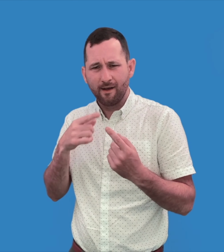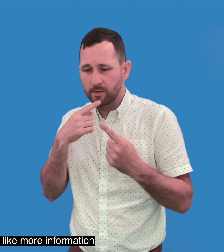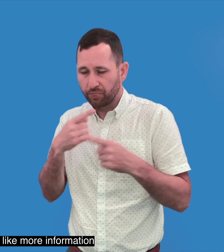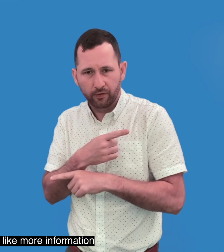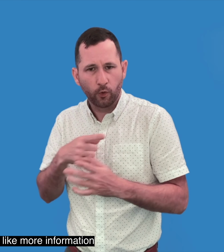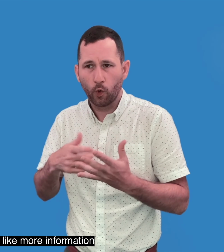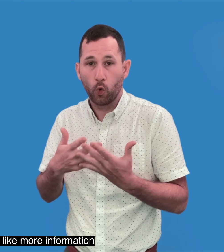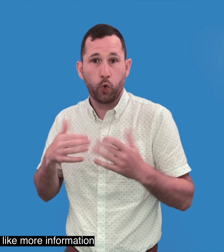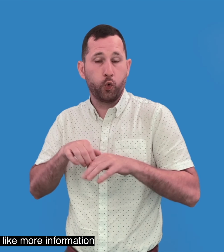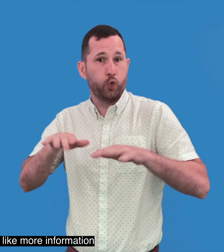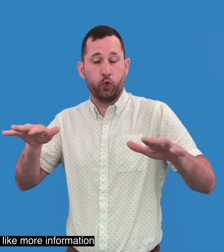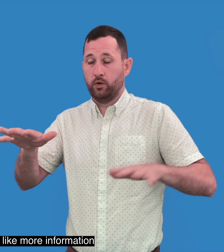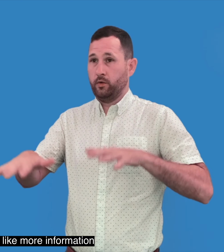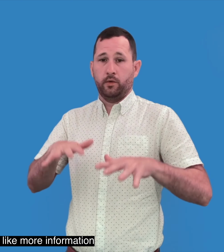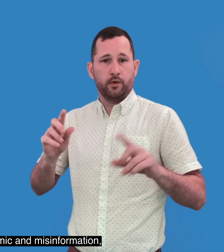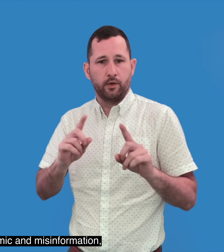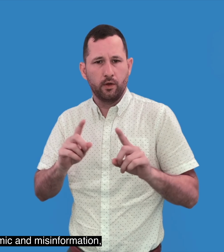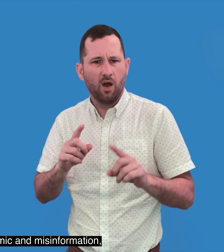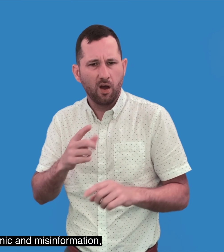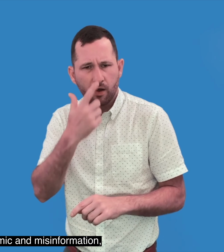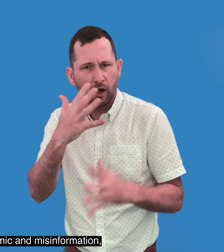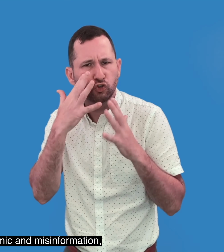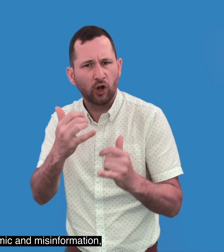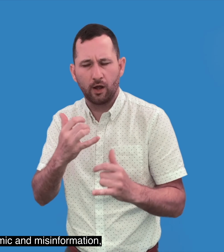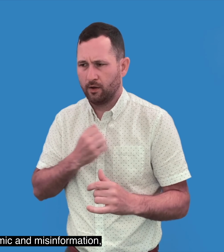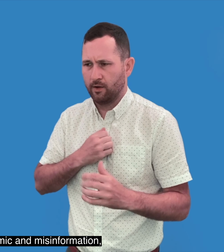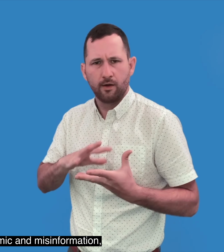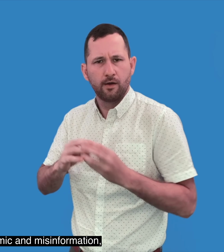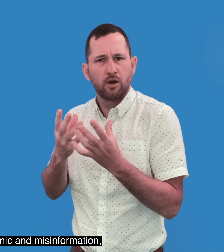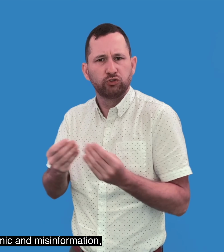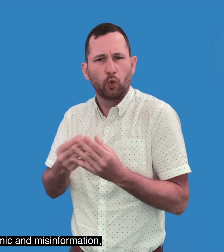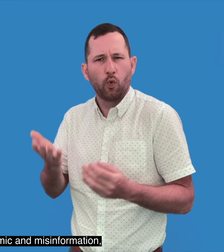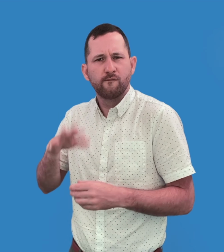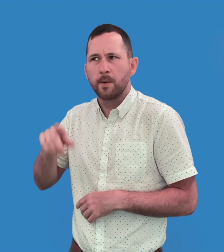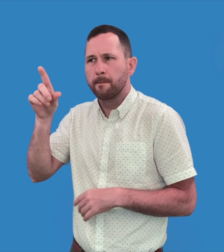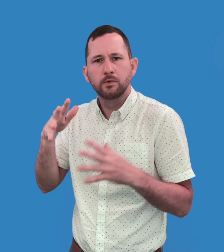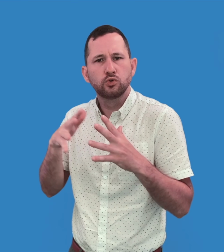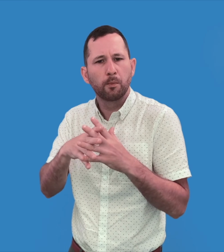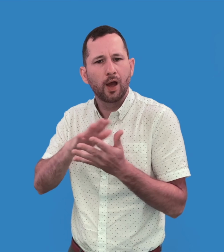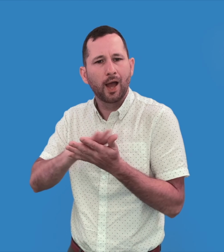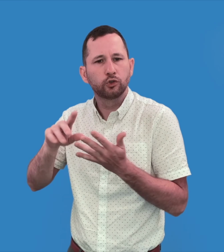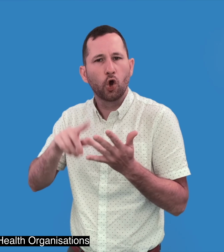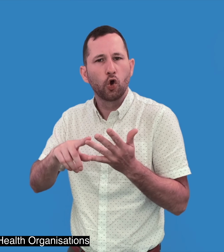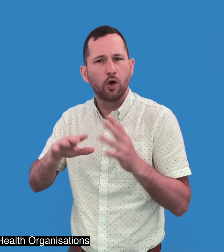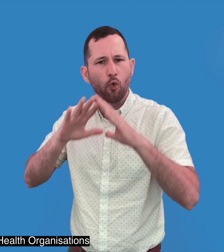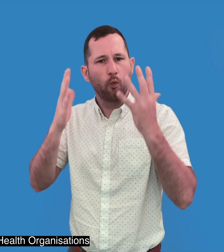If you would like more information on the infodemic and misinformation, the World